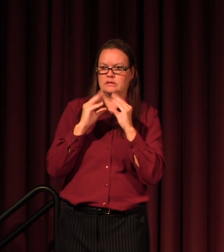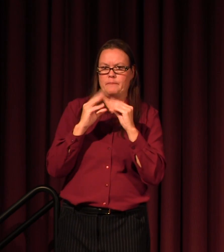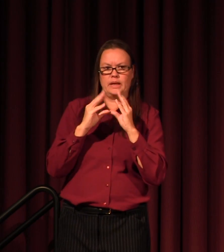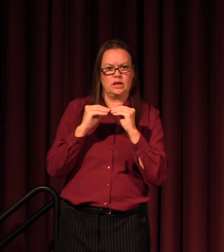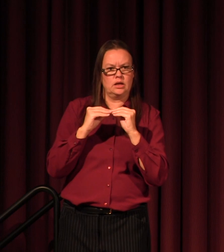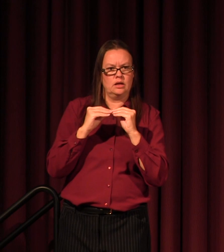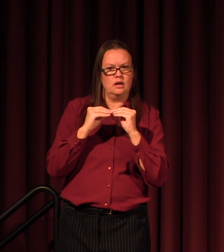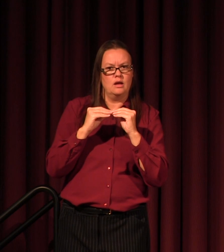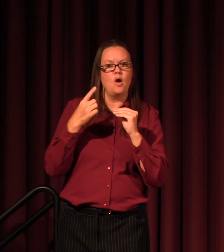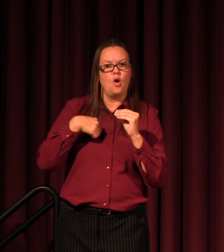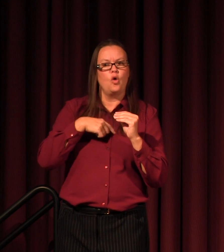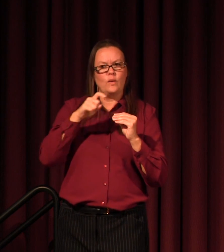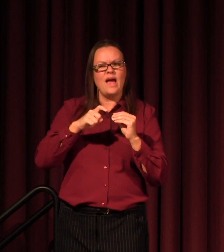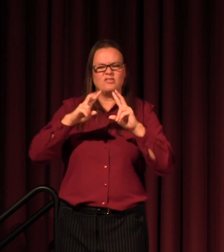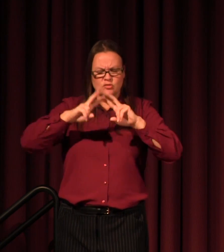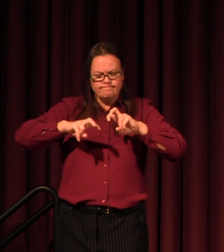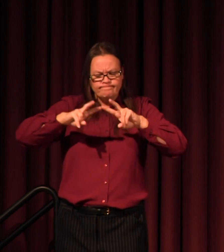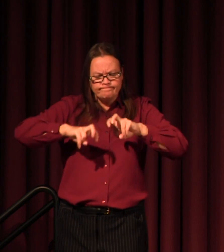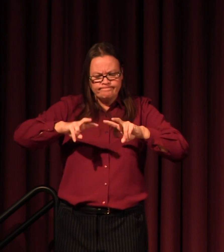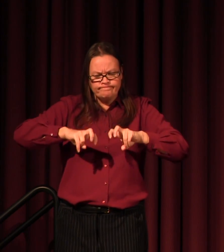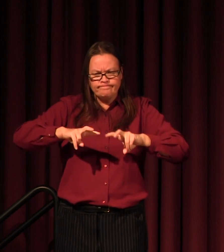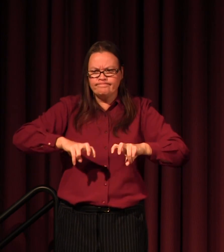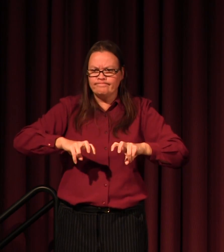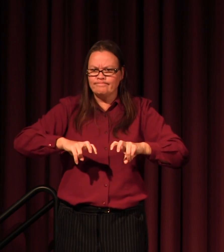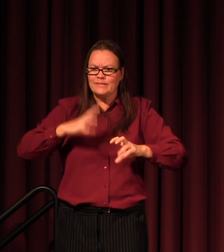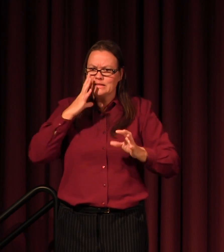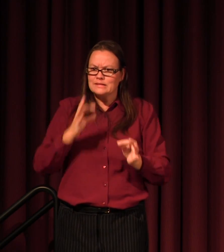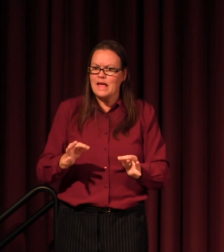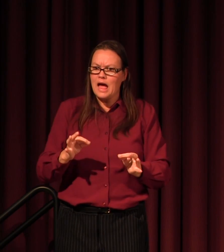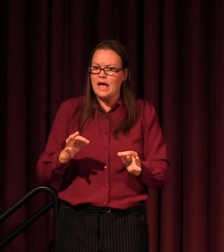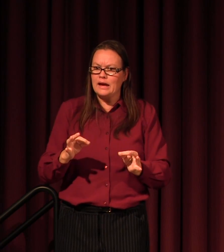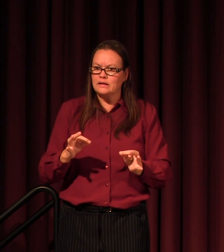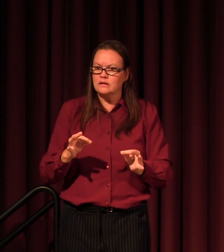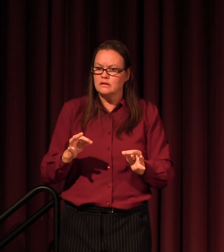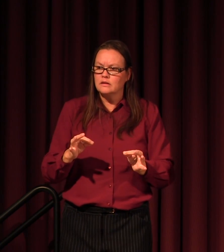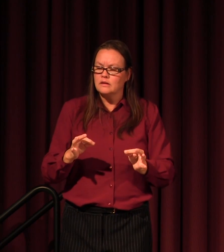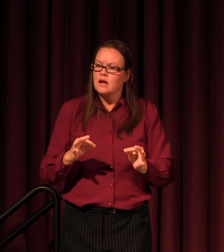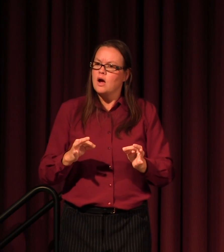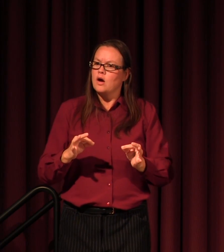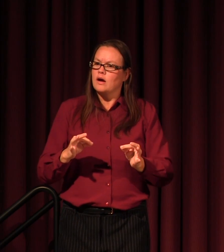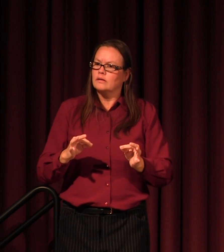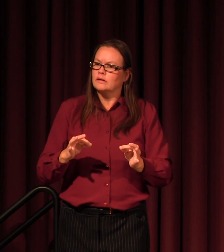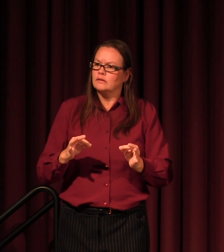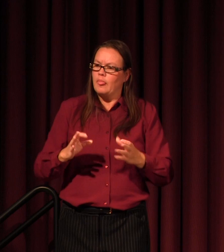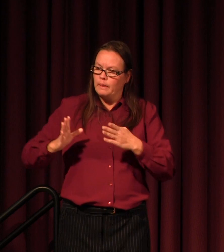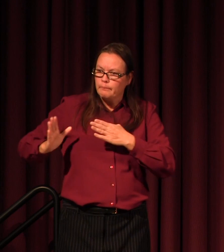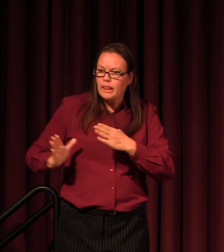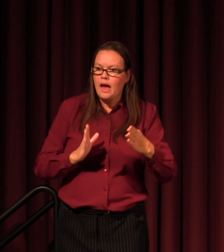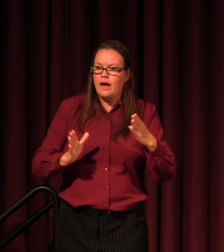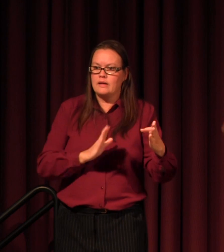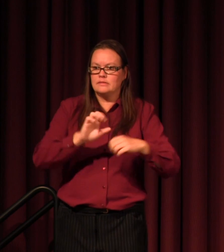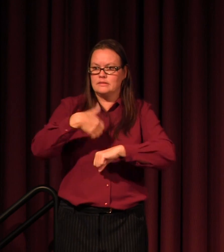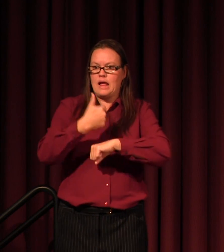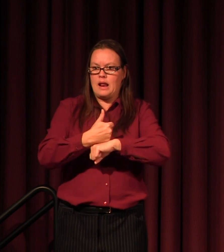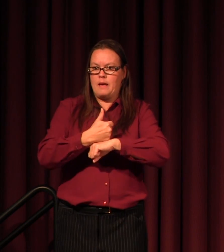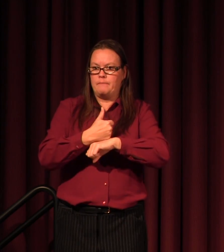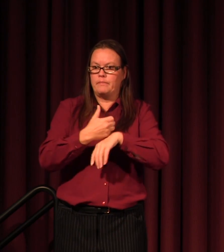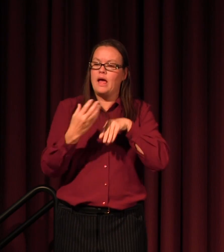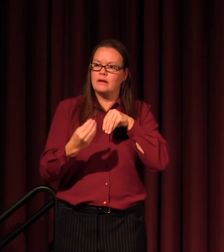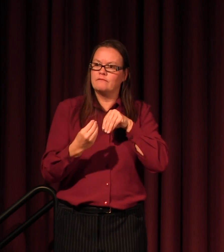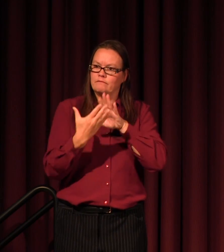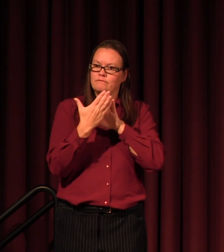out. And in those convenings that I mentioned, that's part of where they're trying to build the plans for addressing those